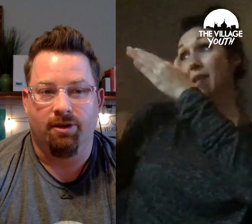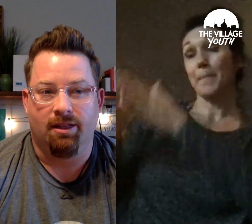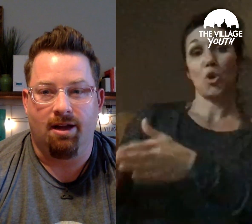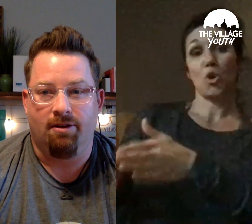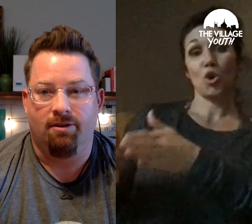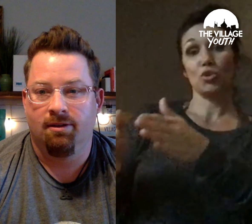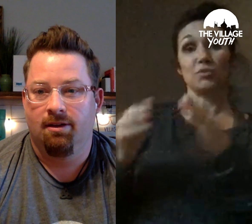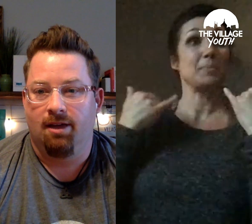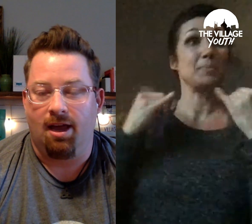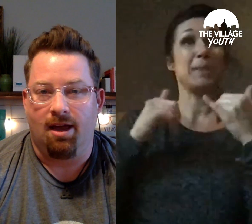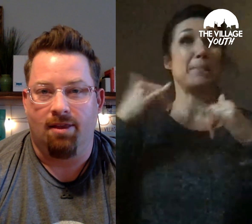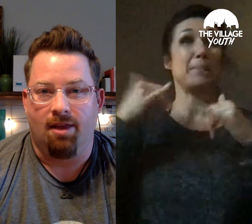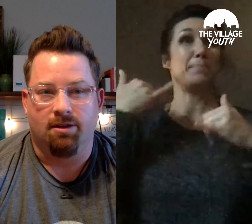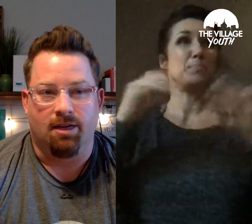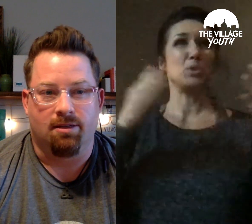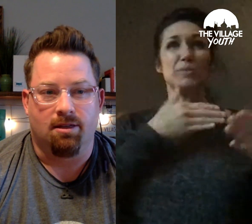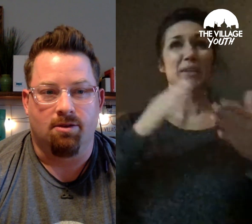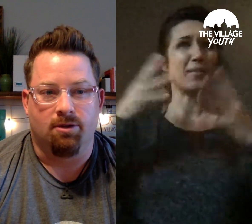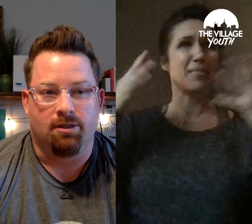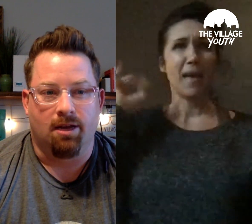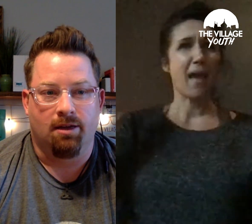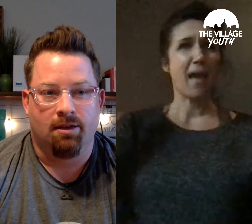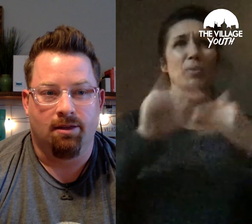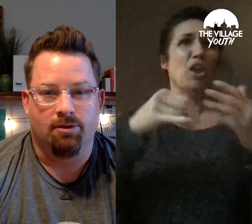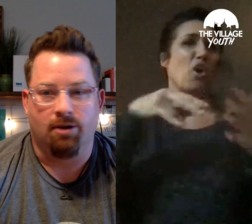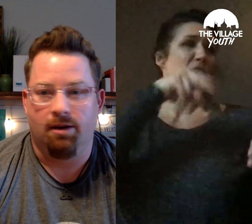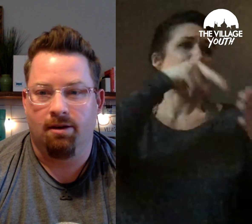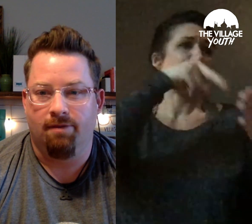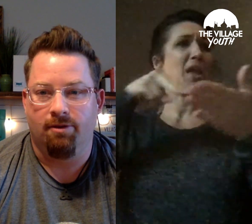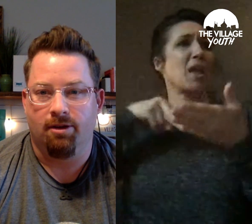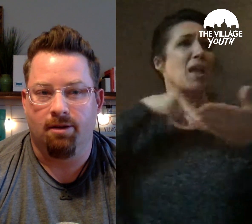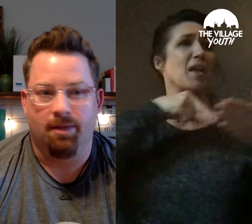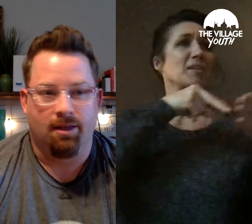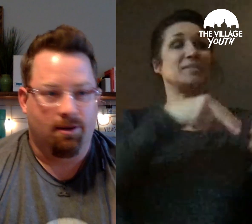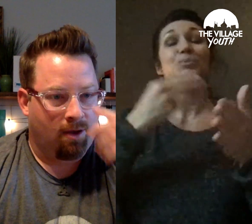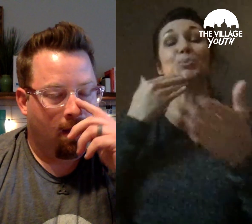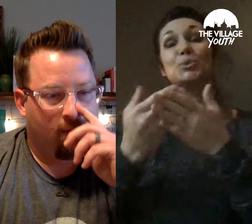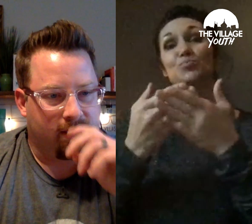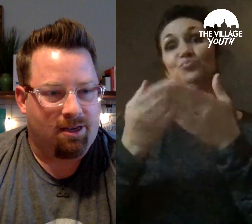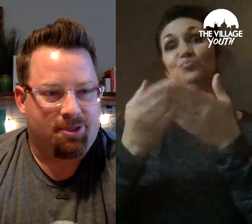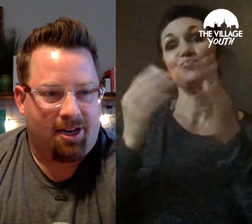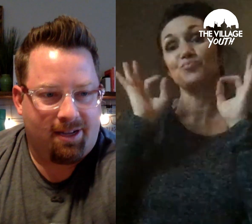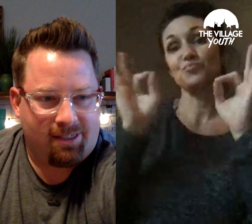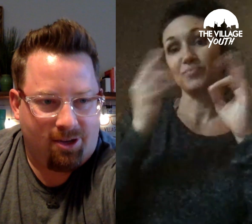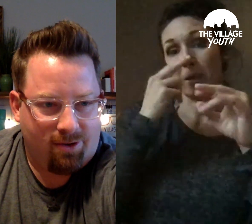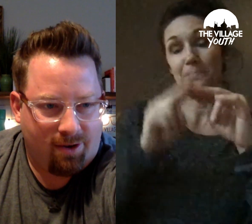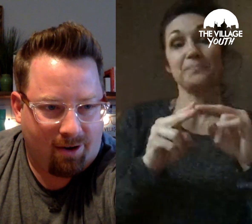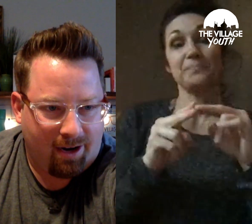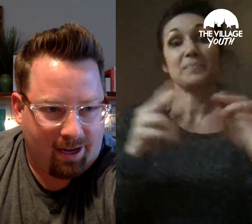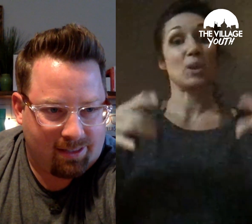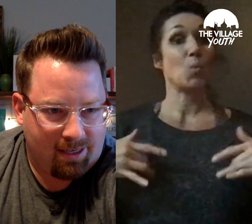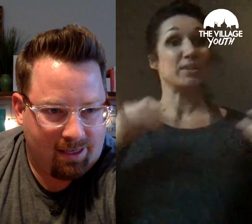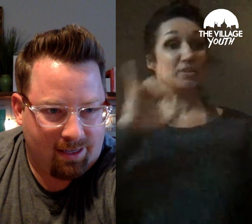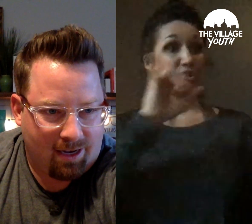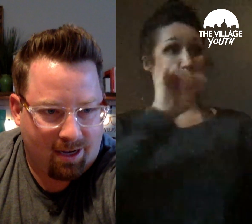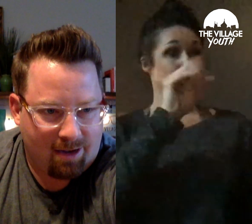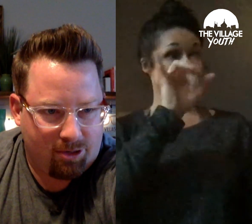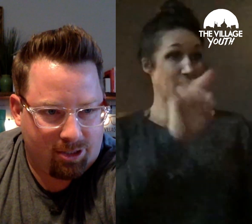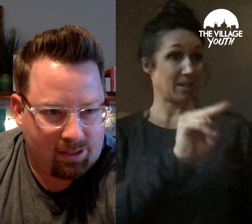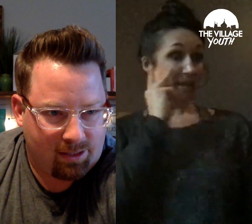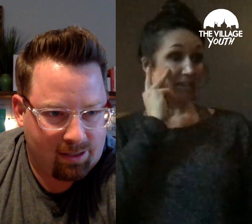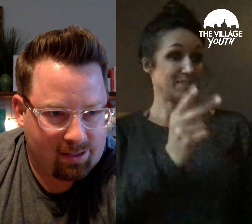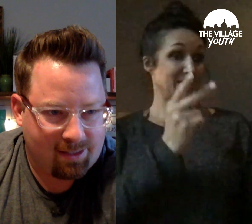music really, really loud and they all danced in the cul-de-sac. That was great. I felt really good about that. What's up, Jaden? I see you. All right, I see